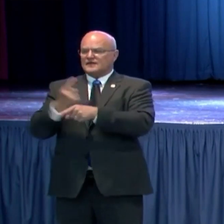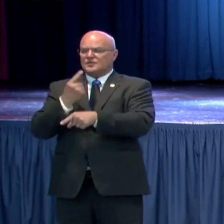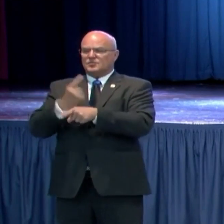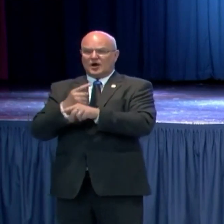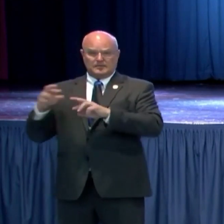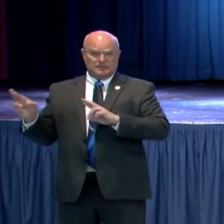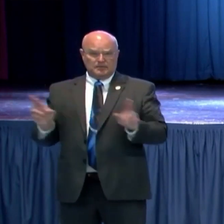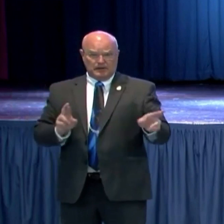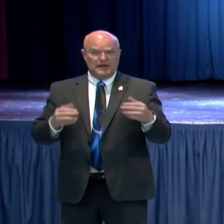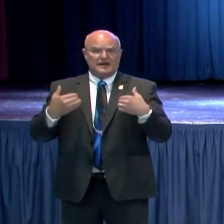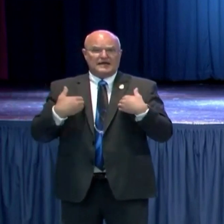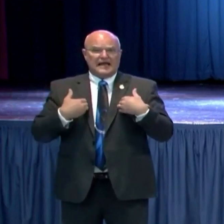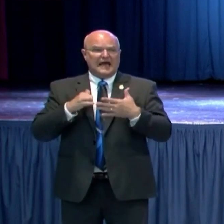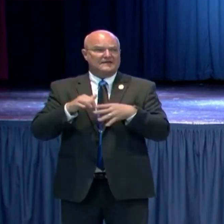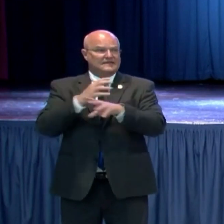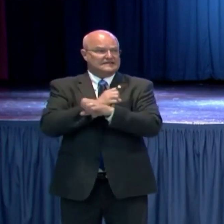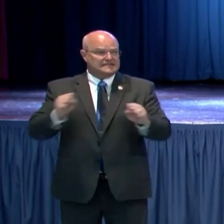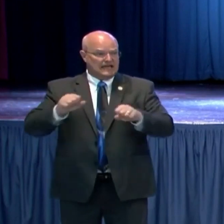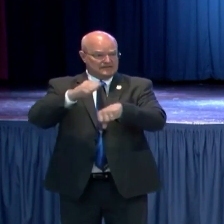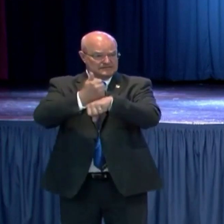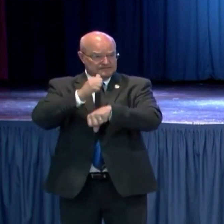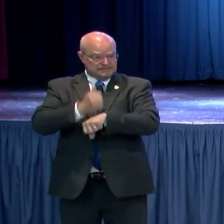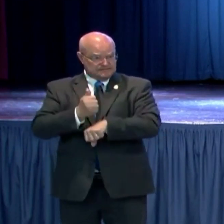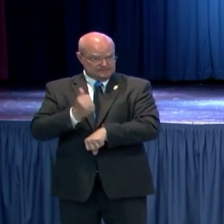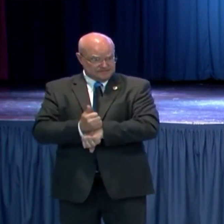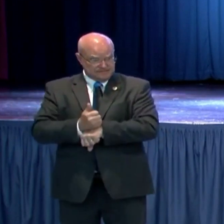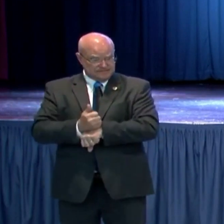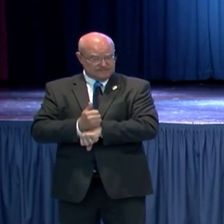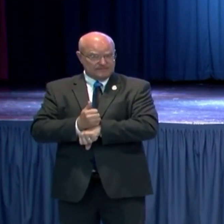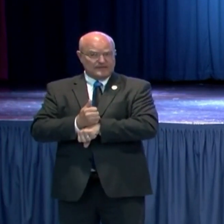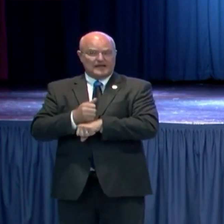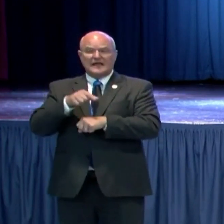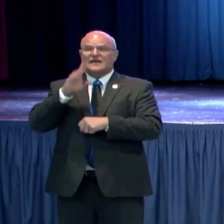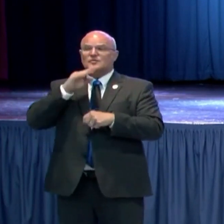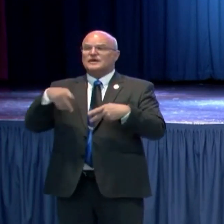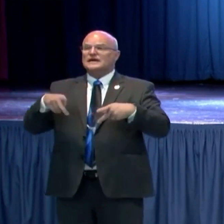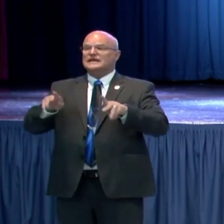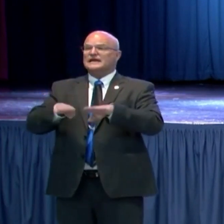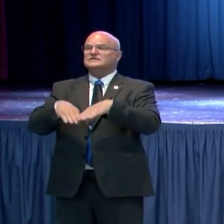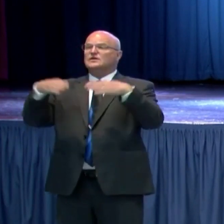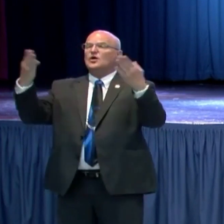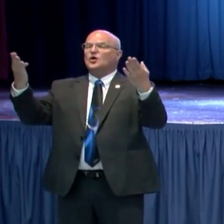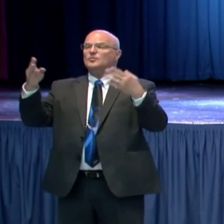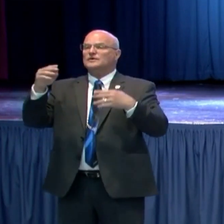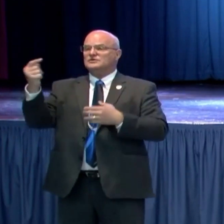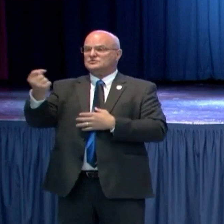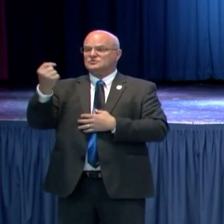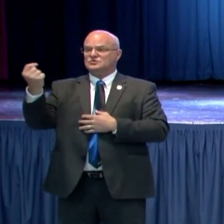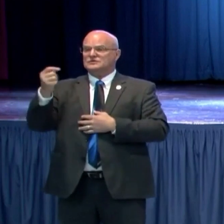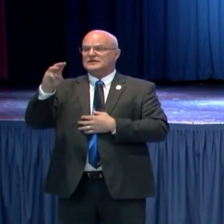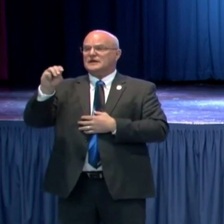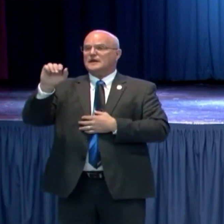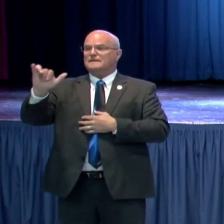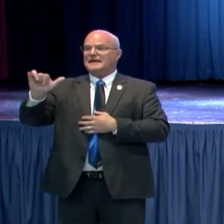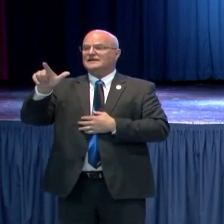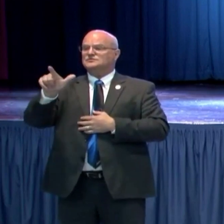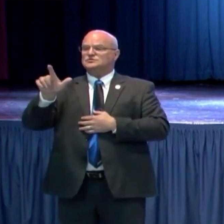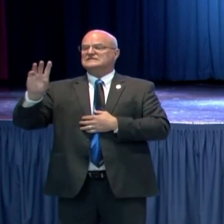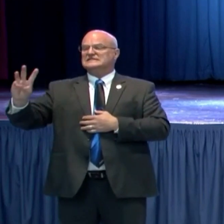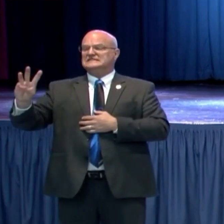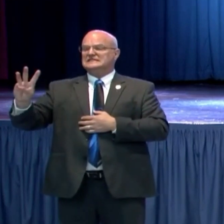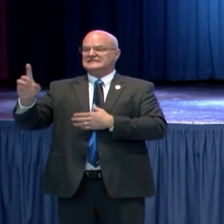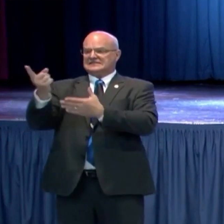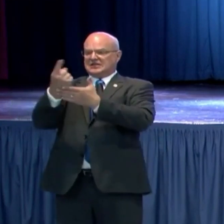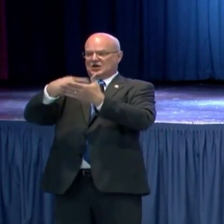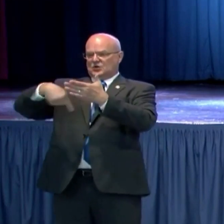properly prepared and have the safety precautions in place. They will be allowed to open on Tuesday, May 26th, which is a